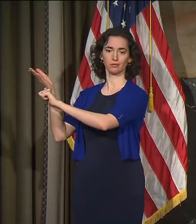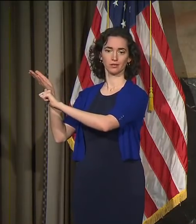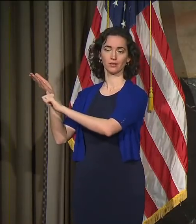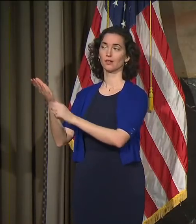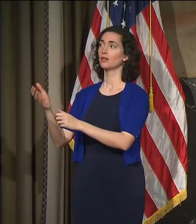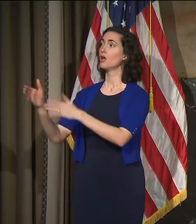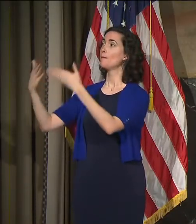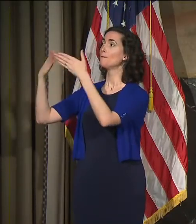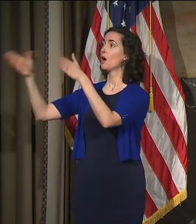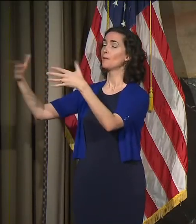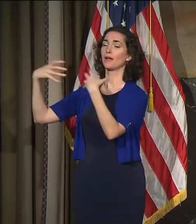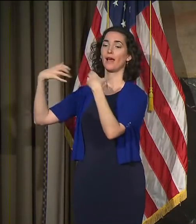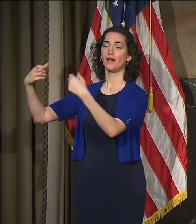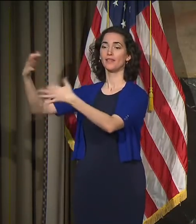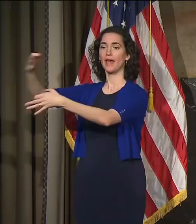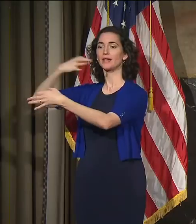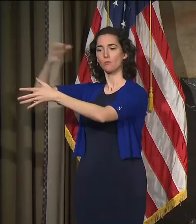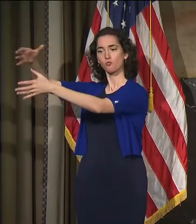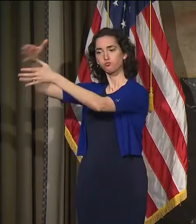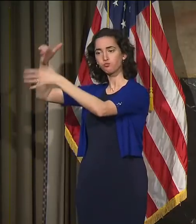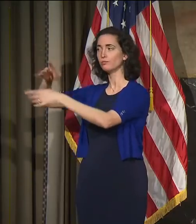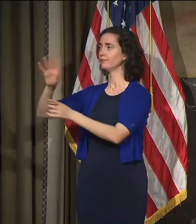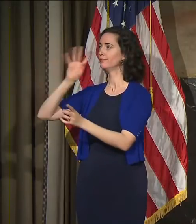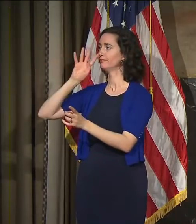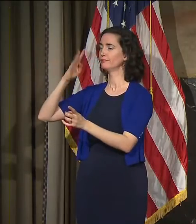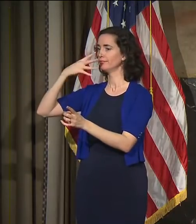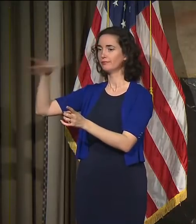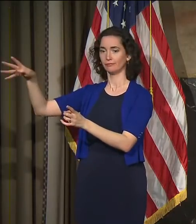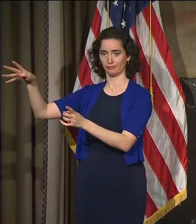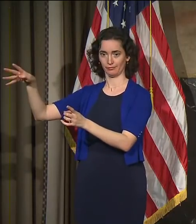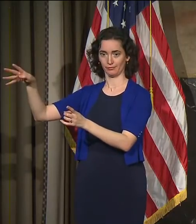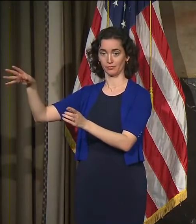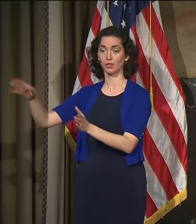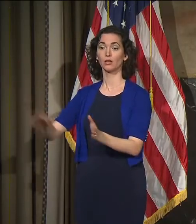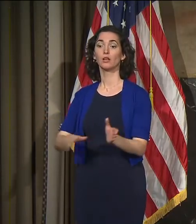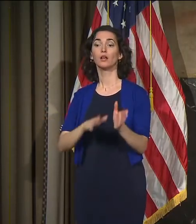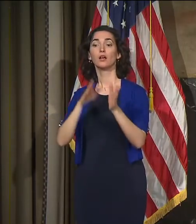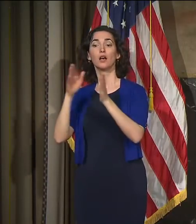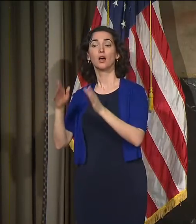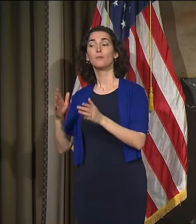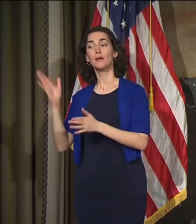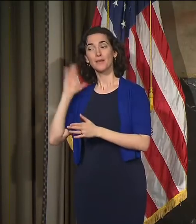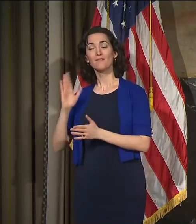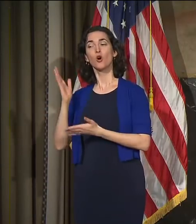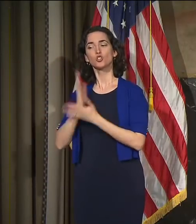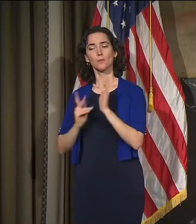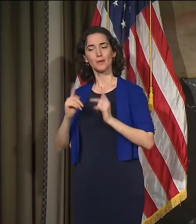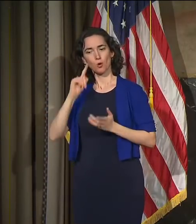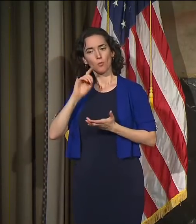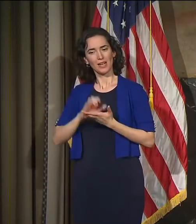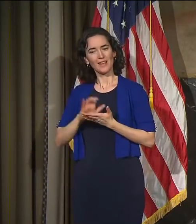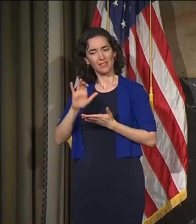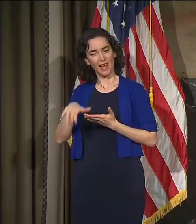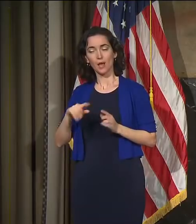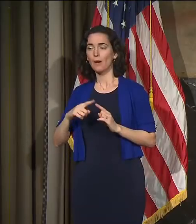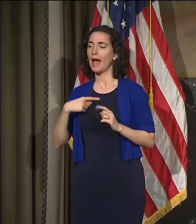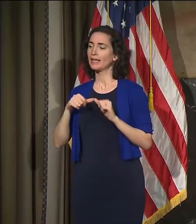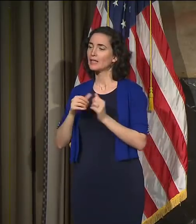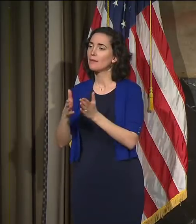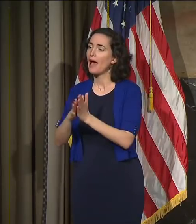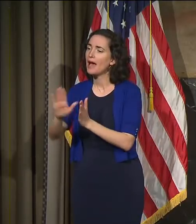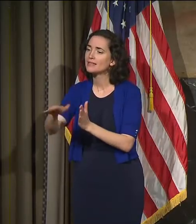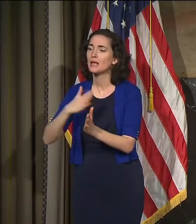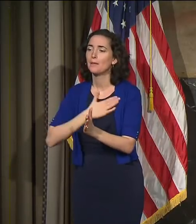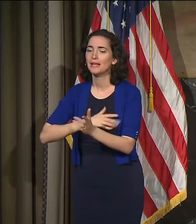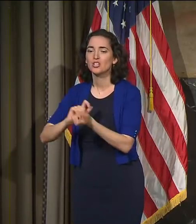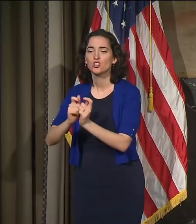public health experts are telling us. And even if people were inclined to believe that early on, I continue to ask them to change their mind.